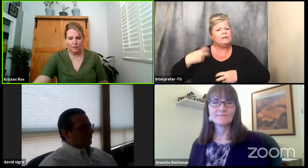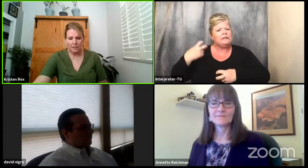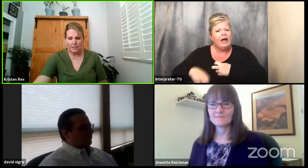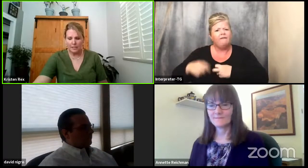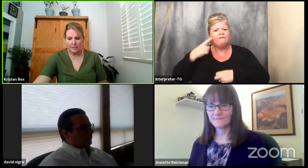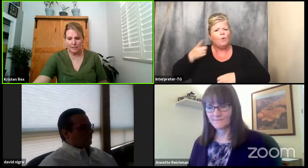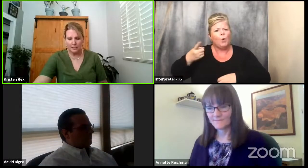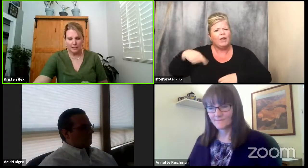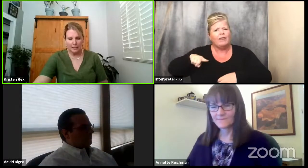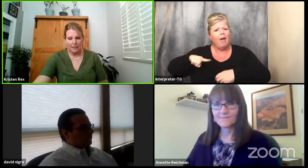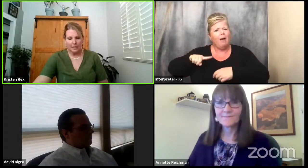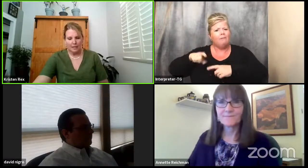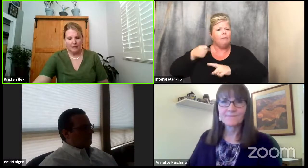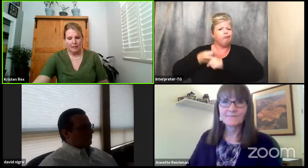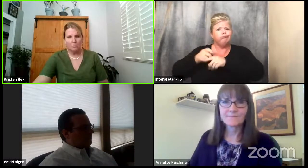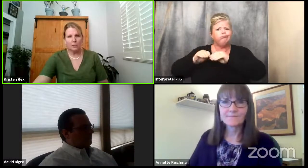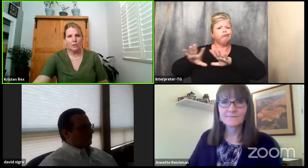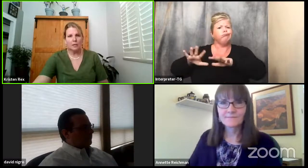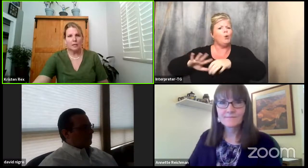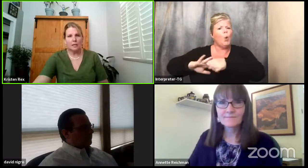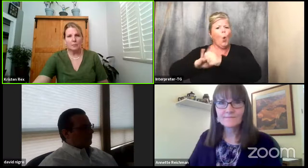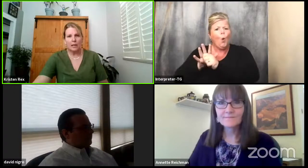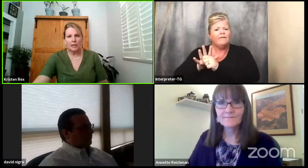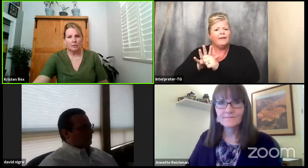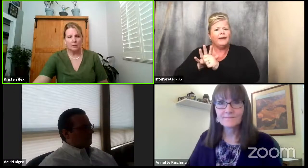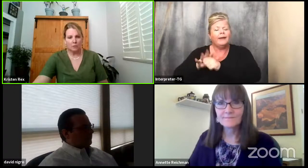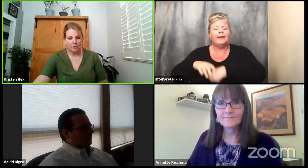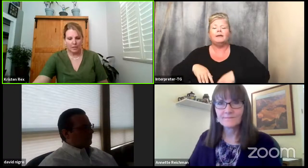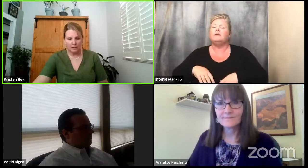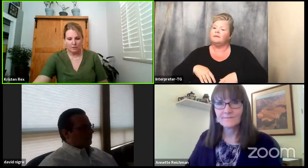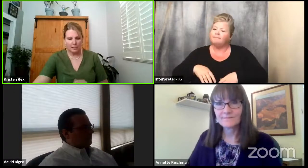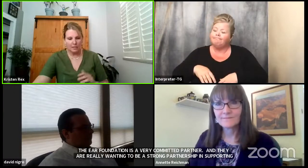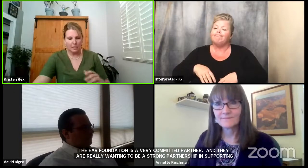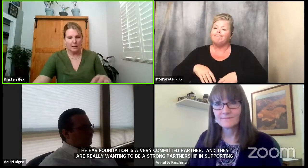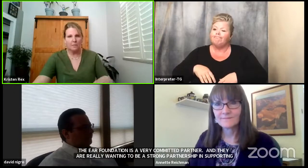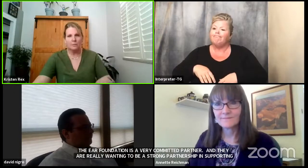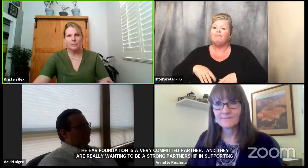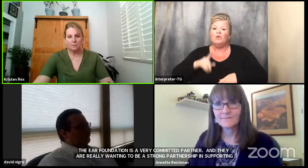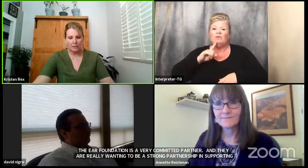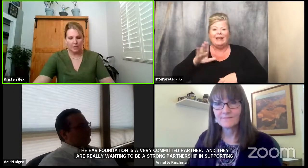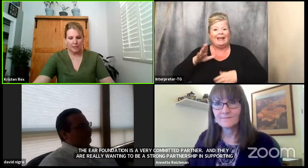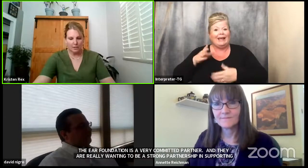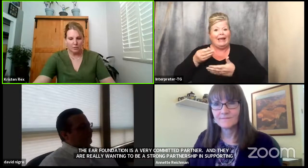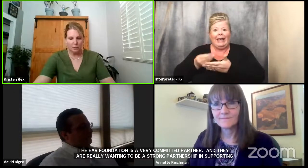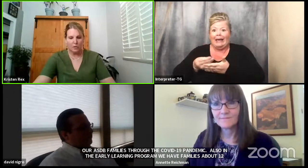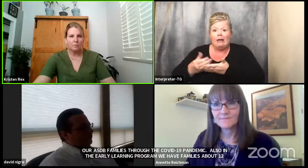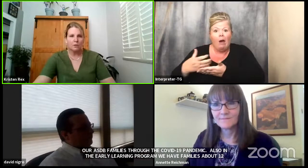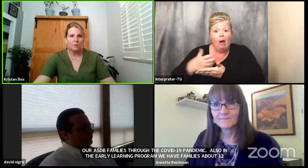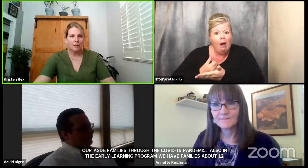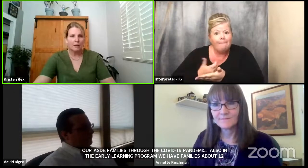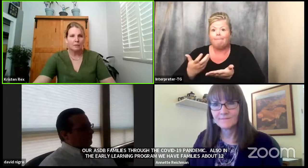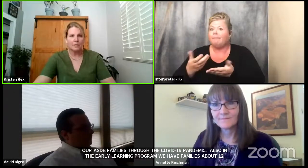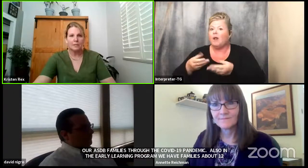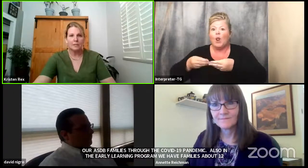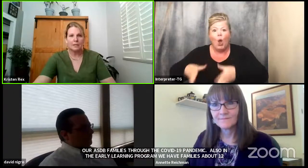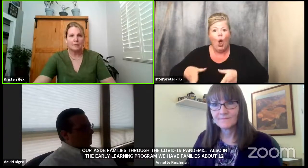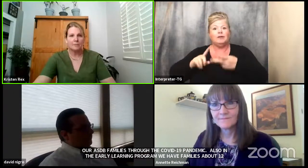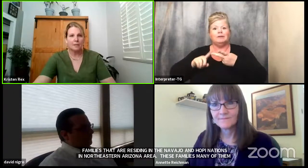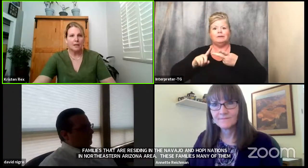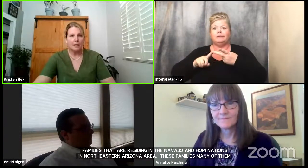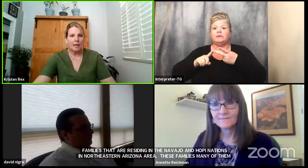of COVID-19. They were impacted through a loss of income, supplies to keep their